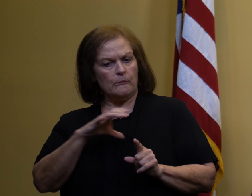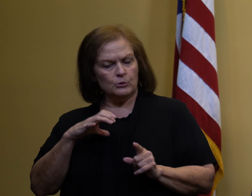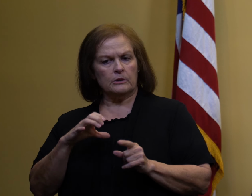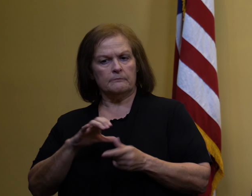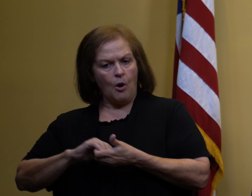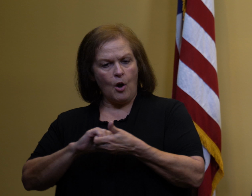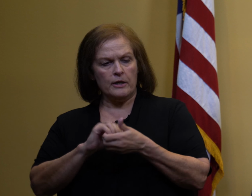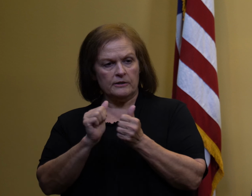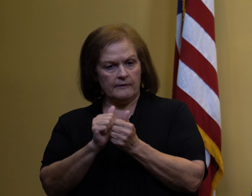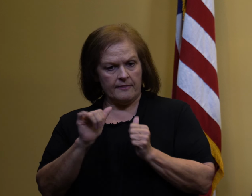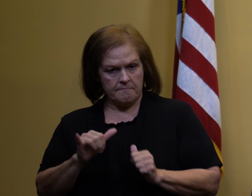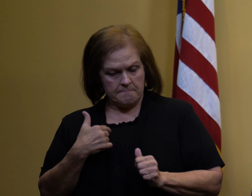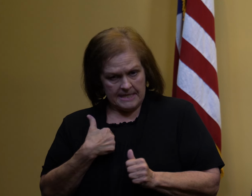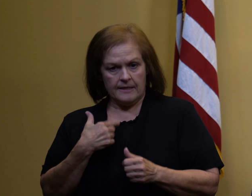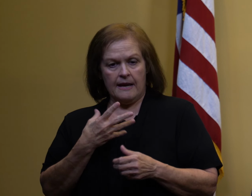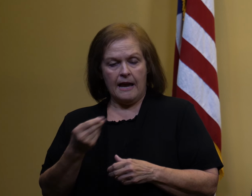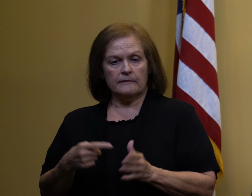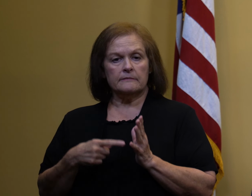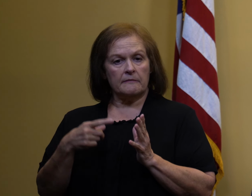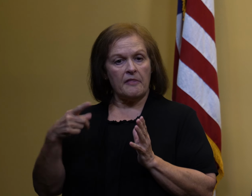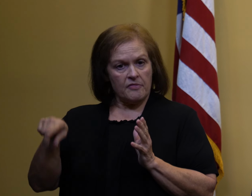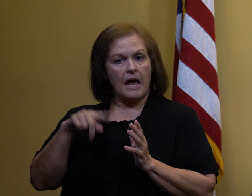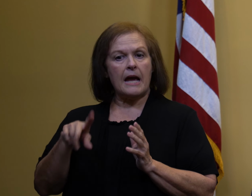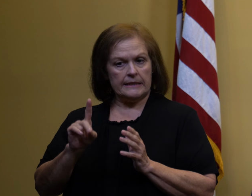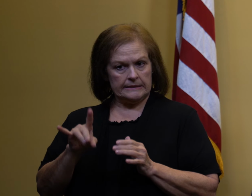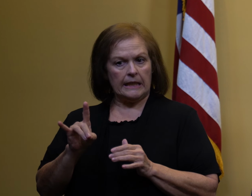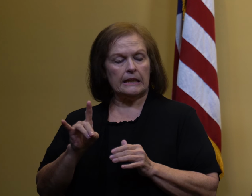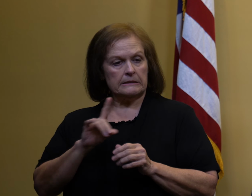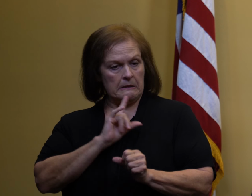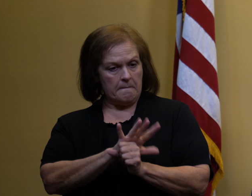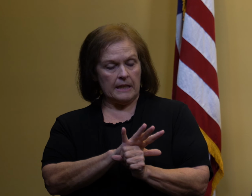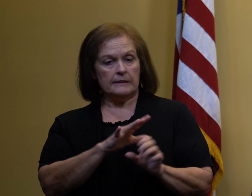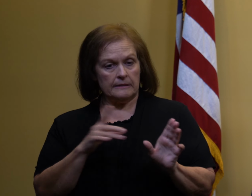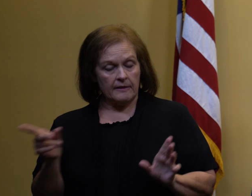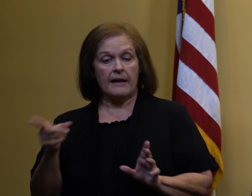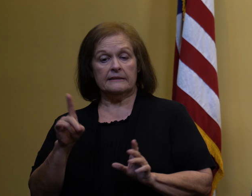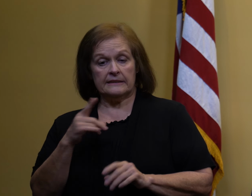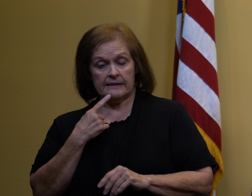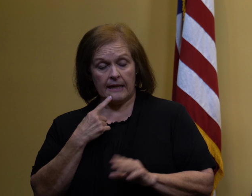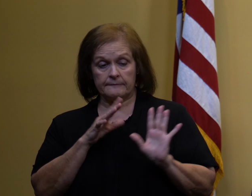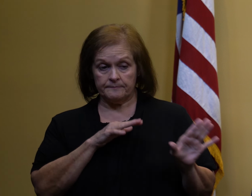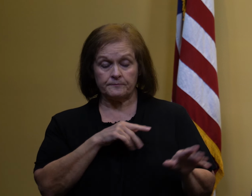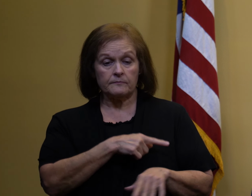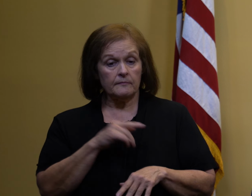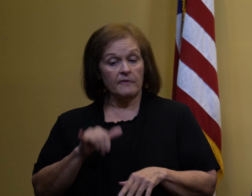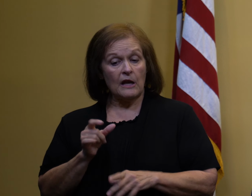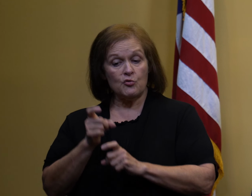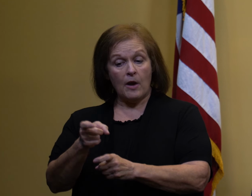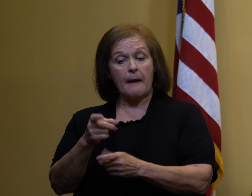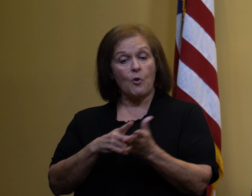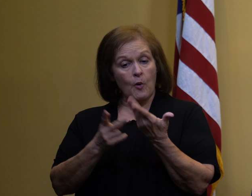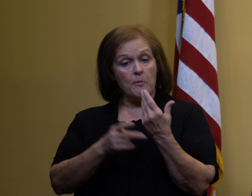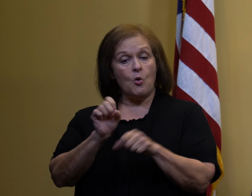me in this request, and they demonstrated that commitment by saying, listen, Mayor, we know this grant program,